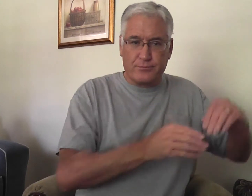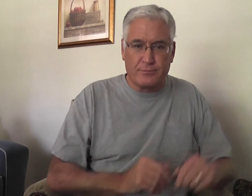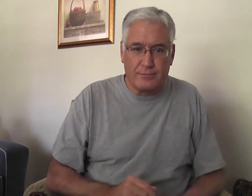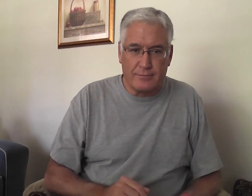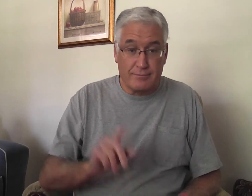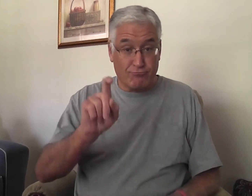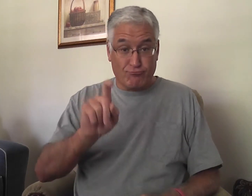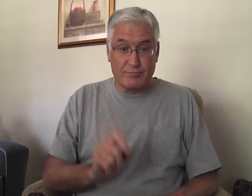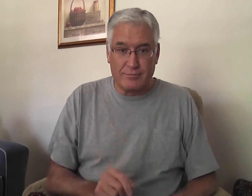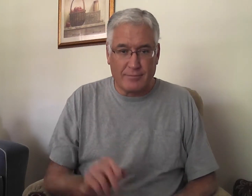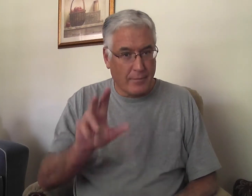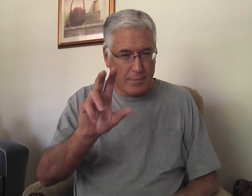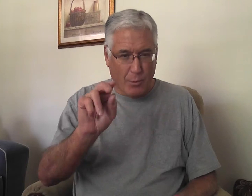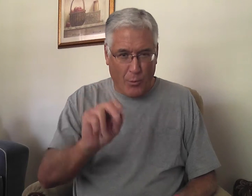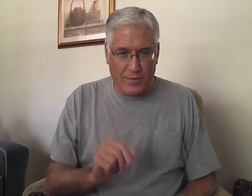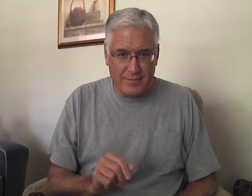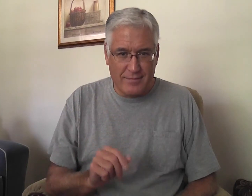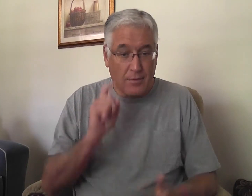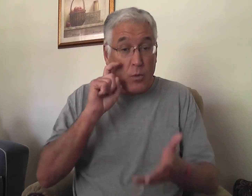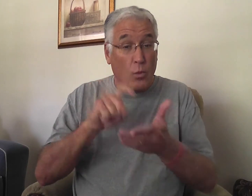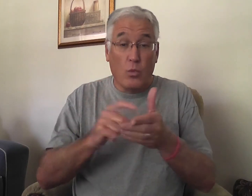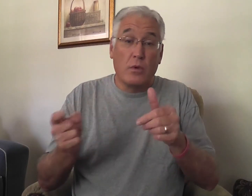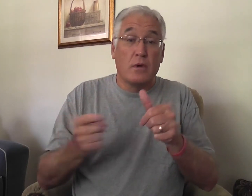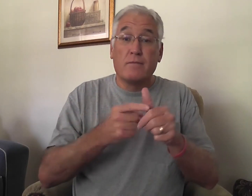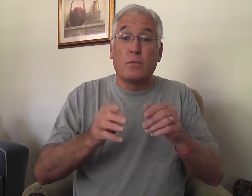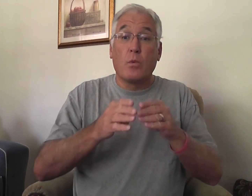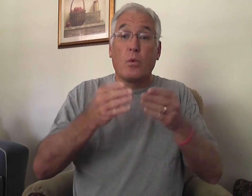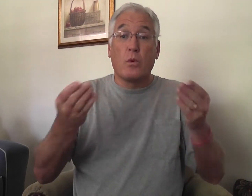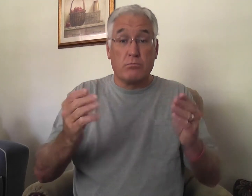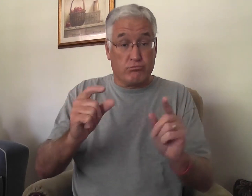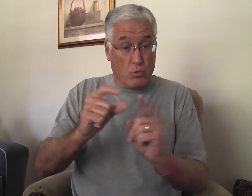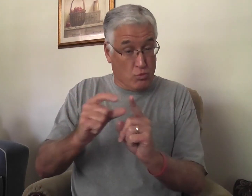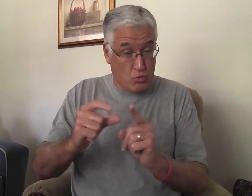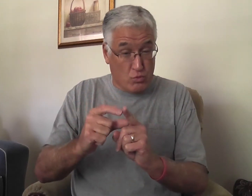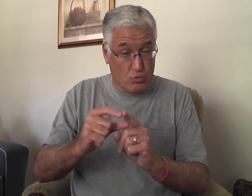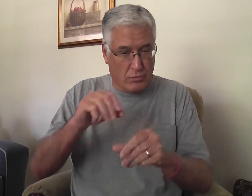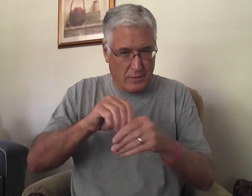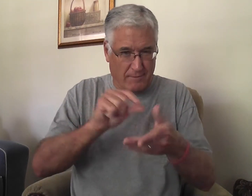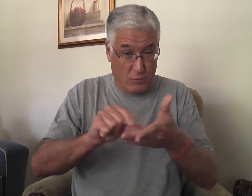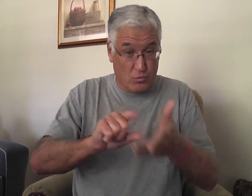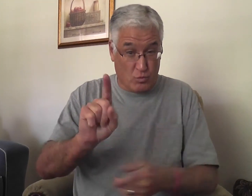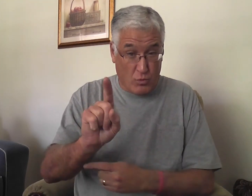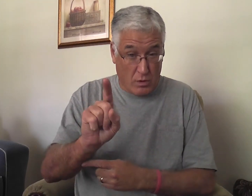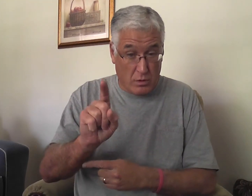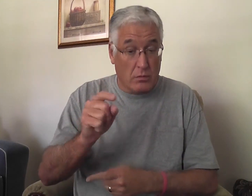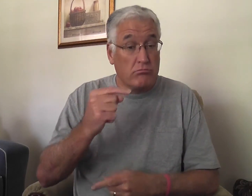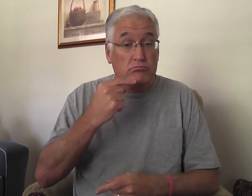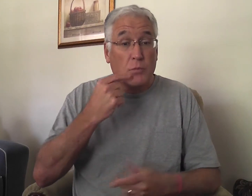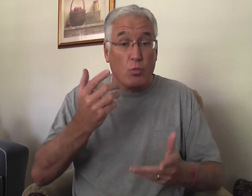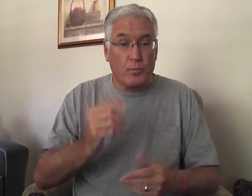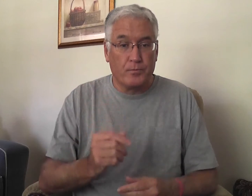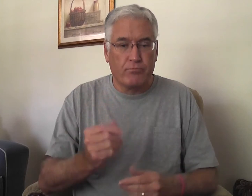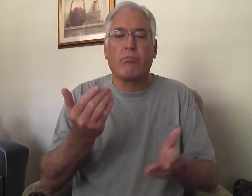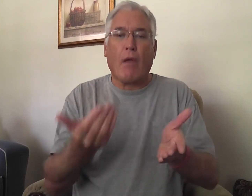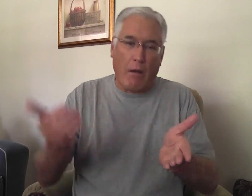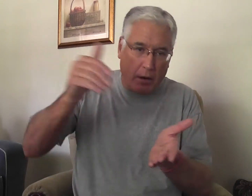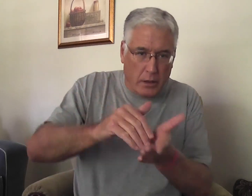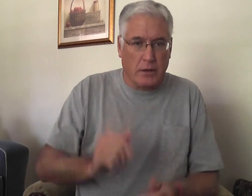chapter 3, I thought we'd put that to bed. But no, you notice in the very opening words of verse 1, what's it say?